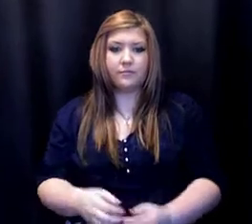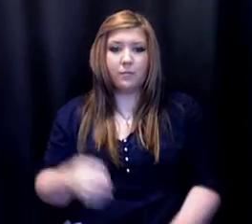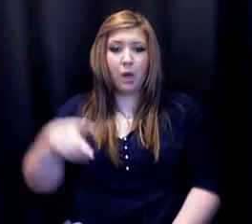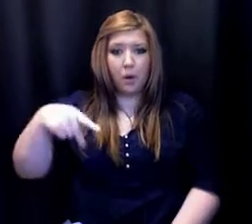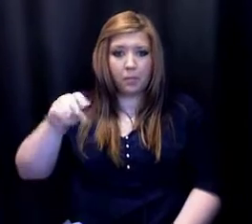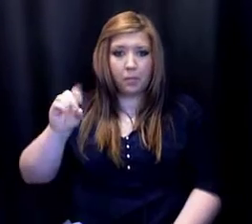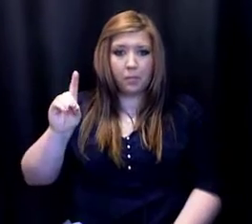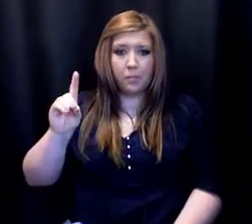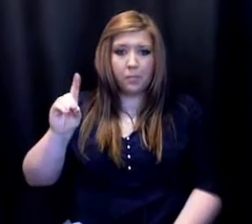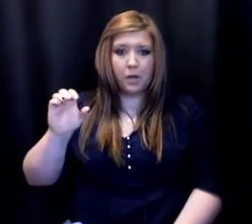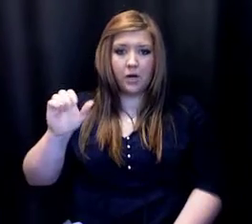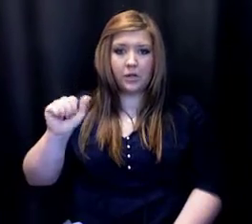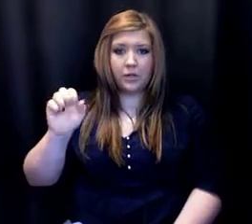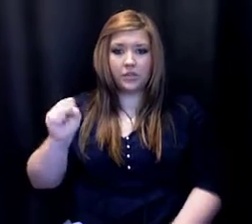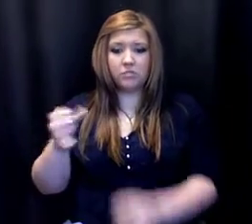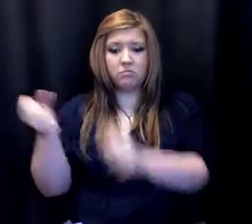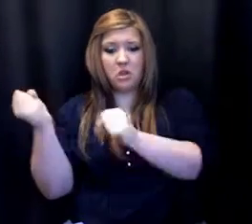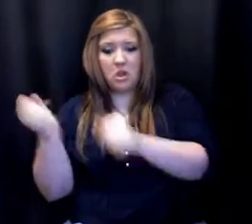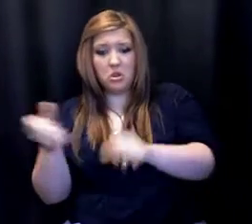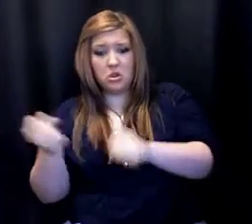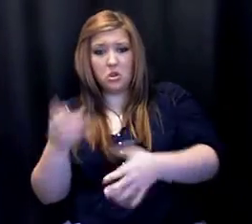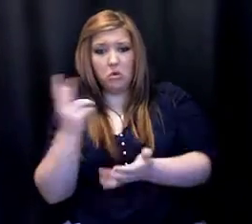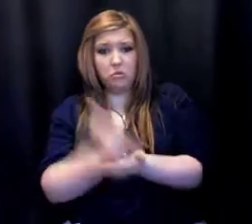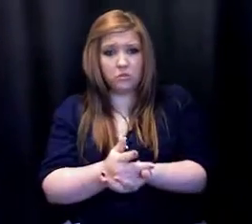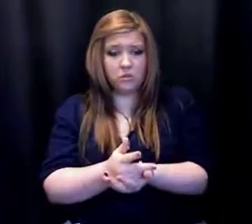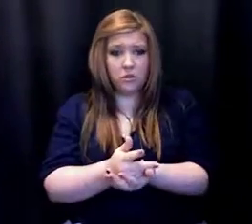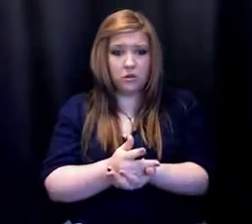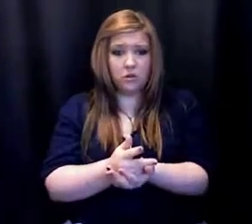my friend and I got in my car and headed west.